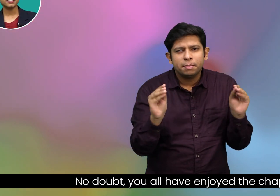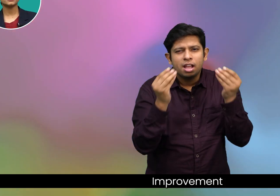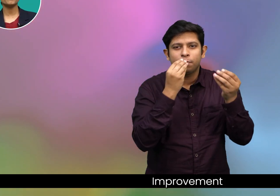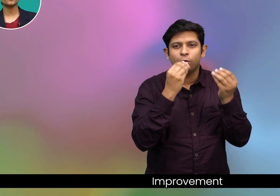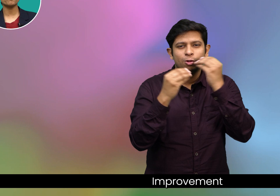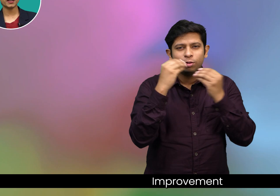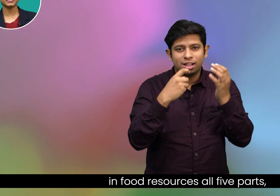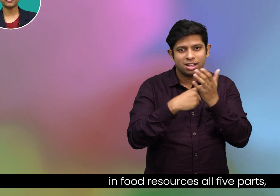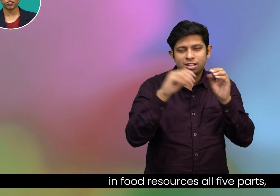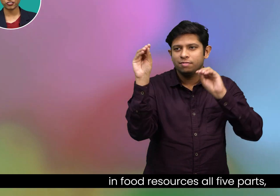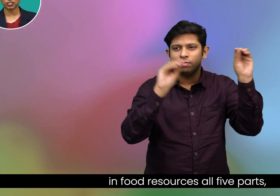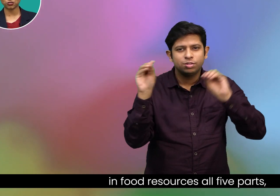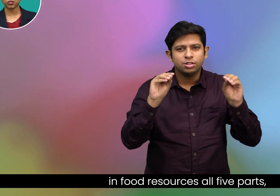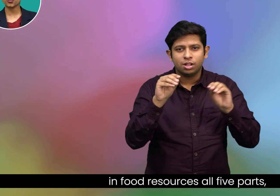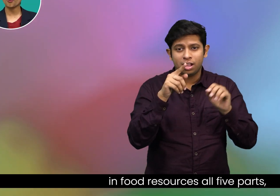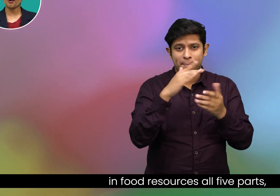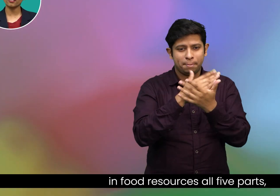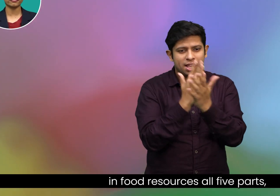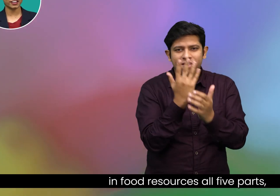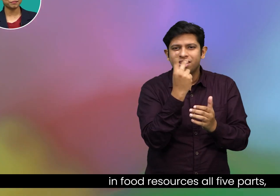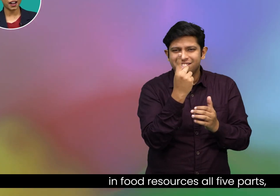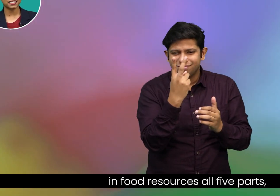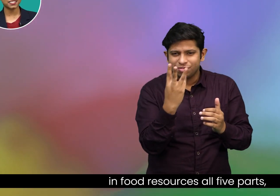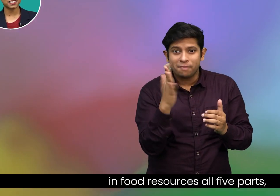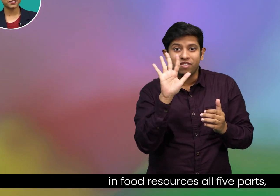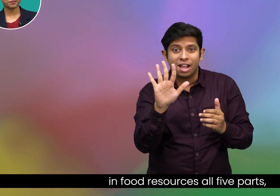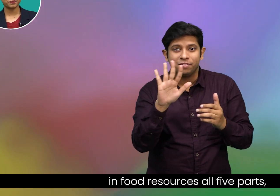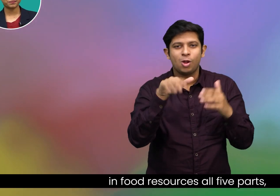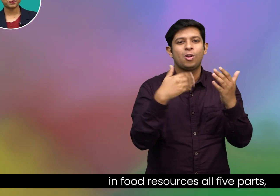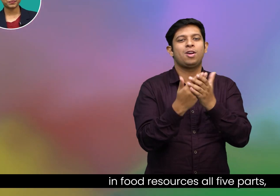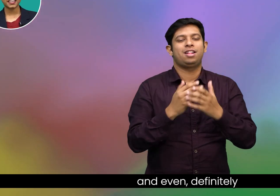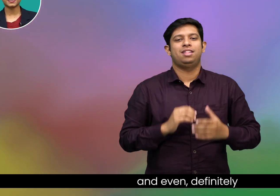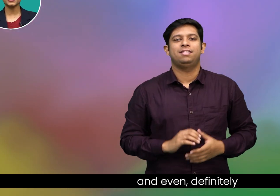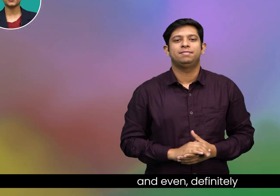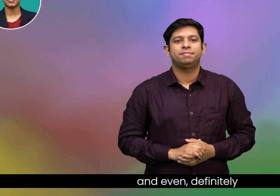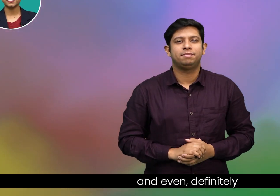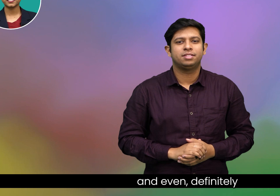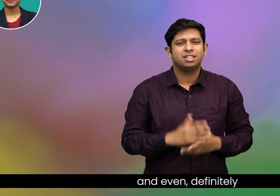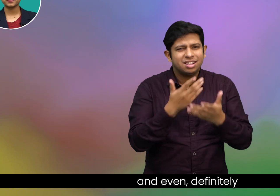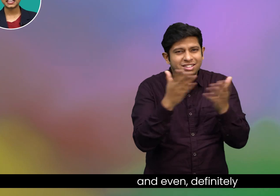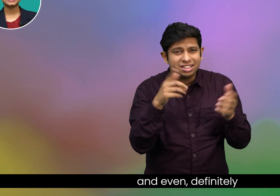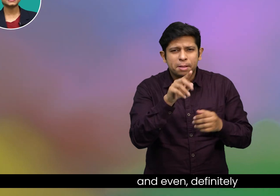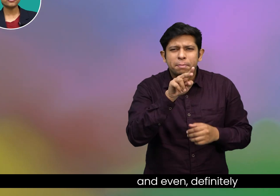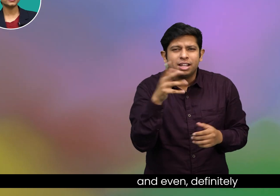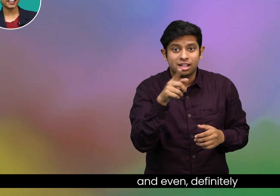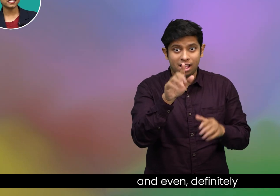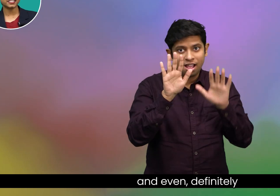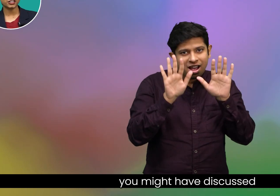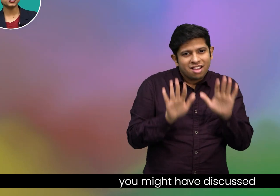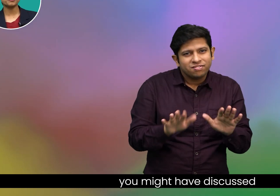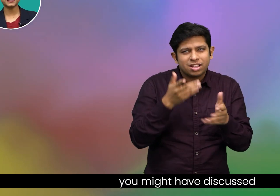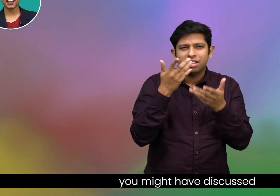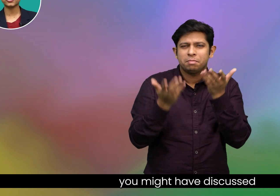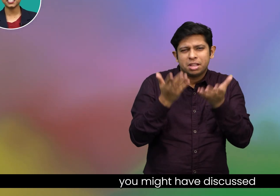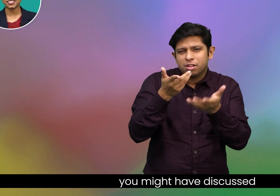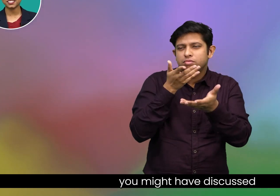chapter Improvement in Food Resources, all 5 parts. And even, definitely,